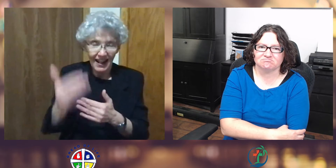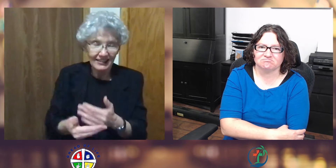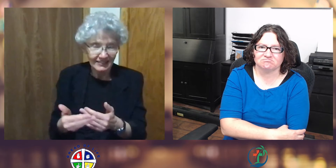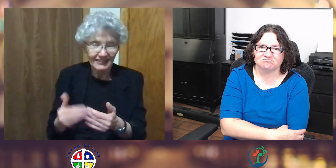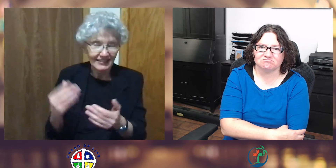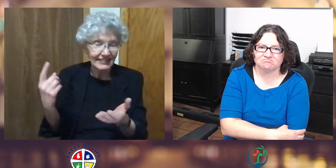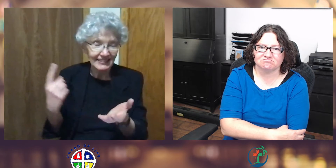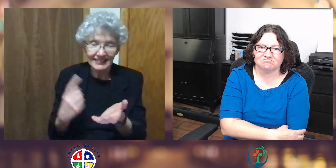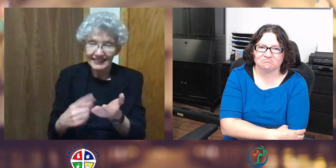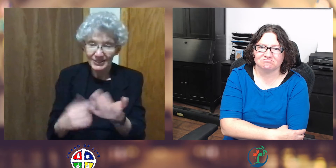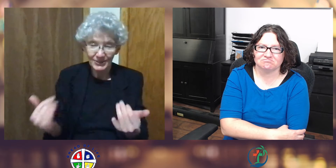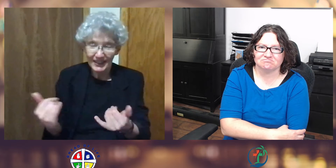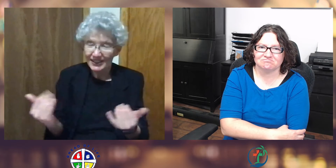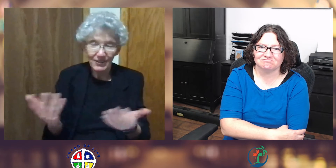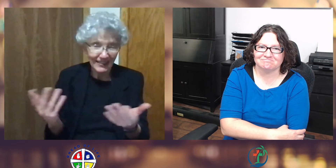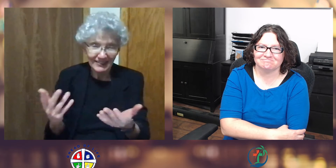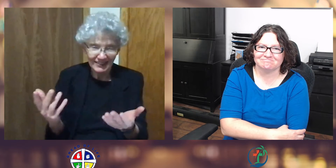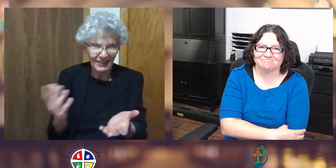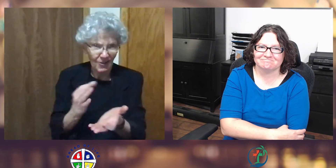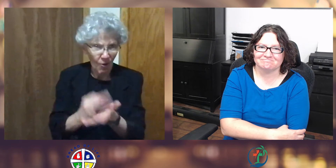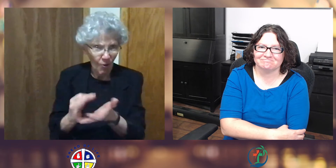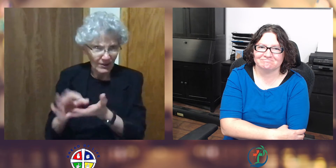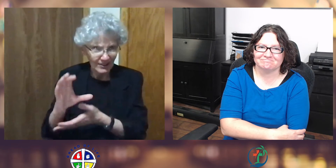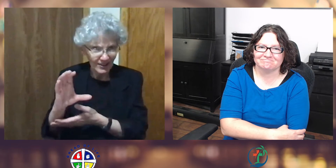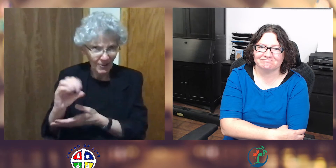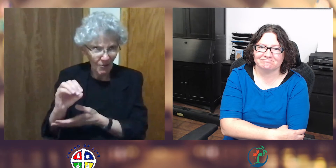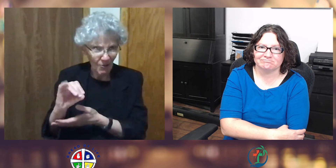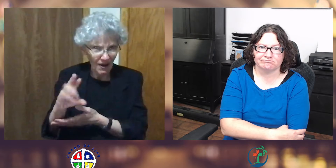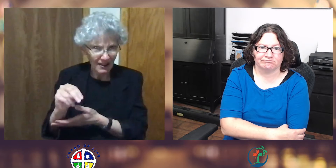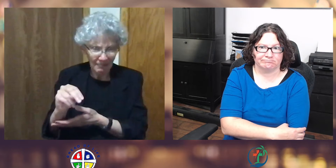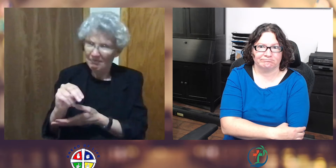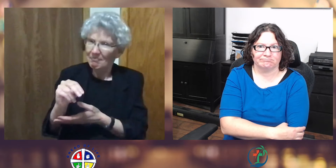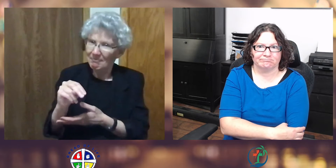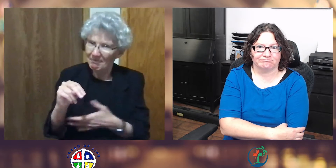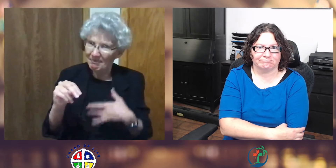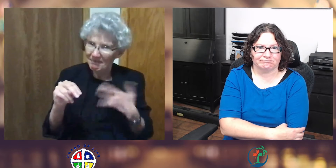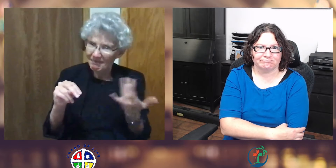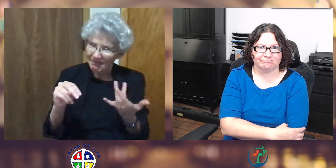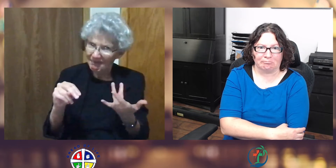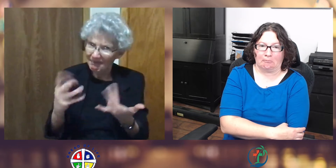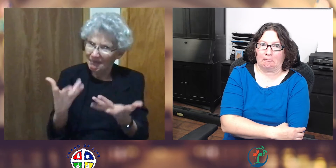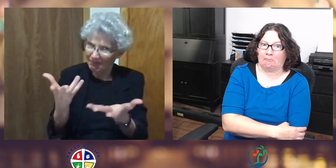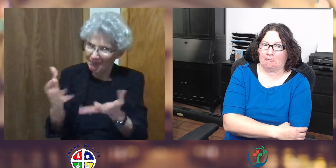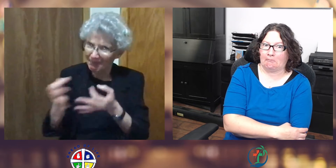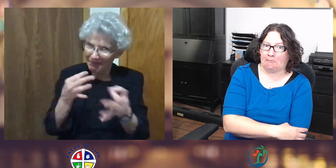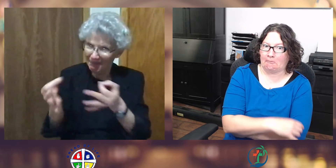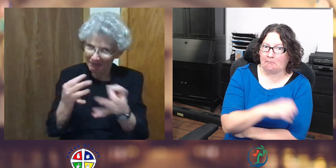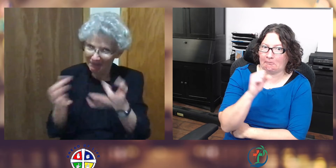Meager offering. Hardly meager. You will be the most experienced of all my followers.